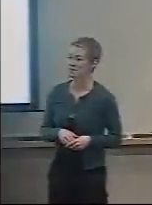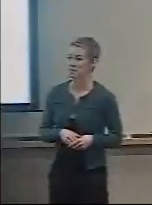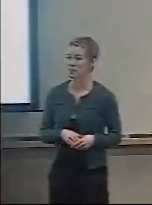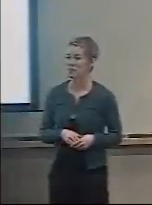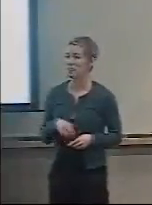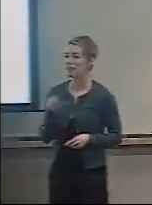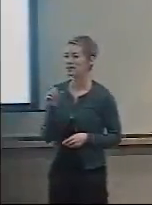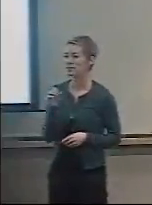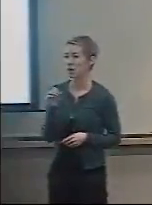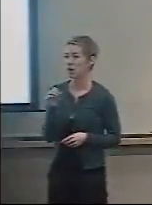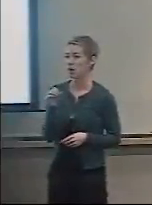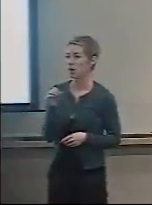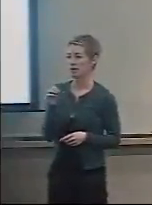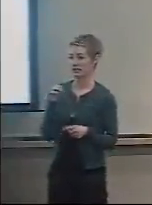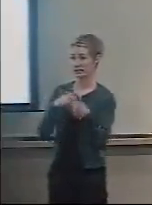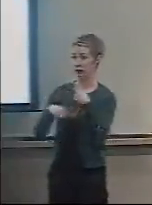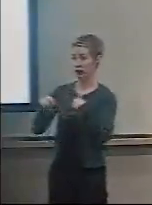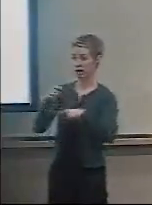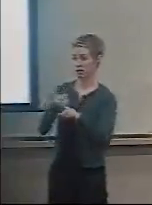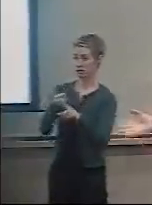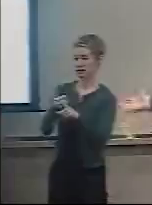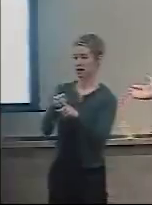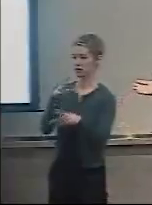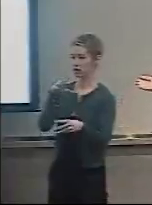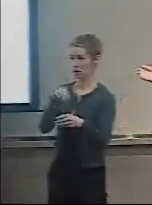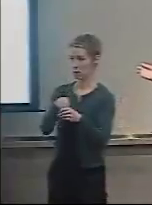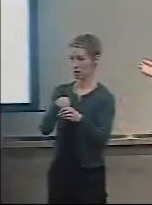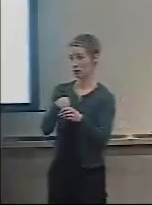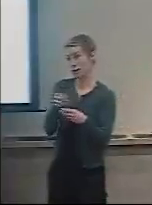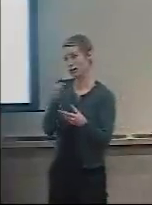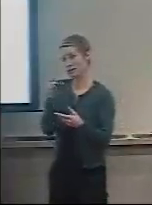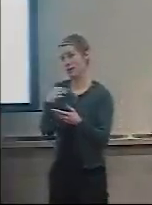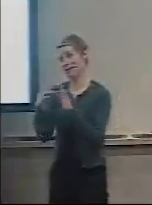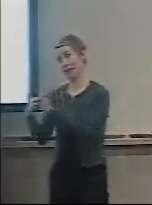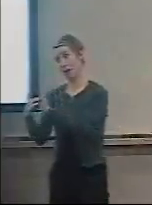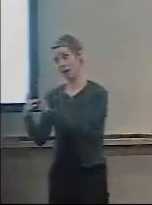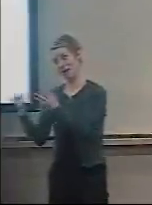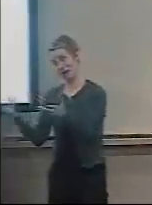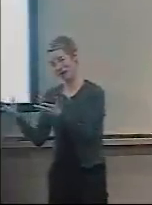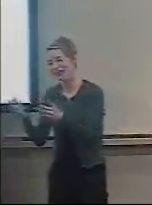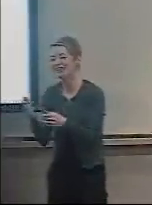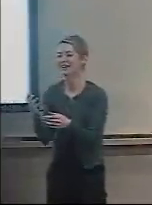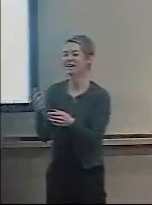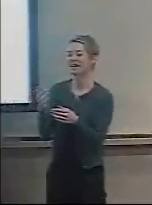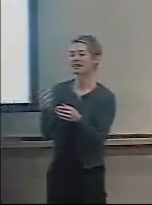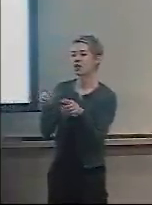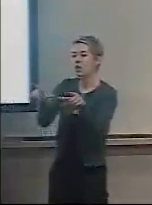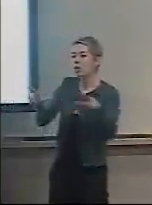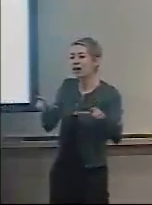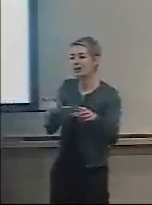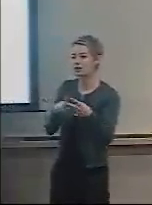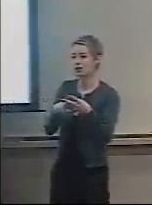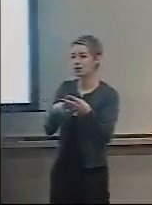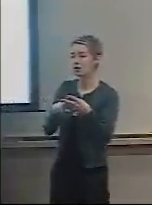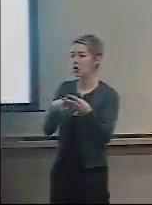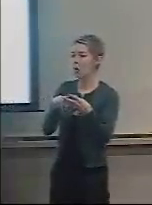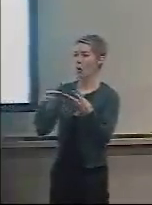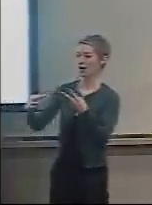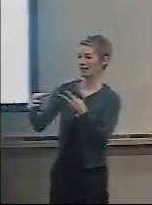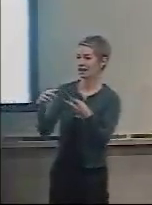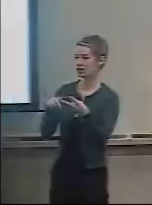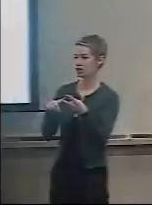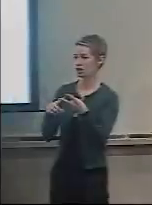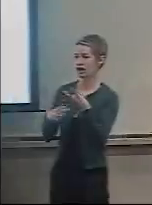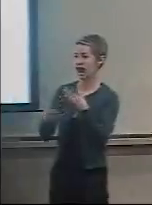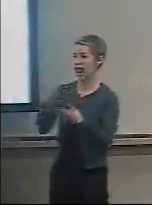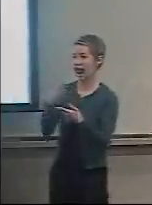So, and signs are composed of, as you can see right here, I have a good demo, location, orientation, shape of hands